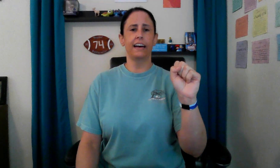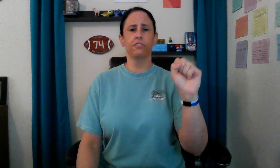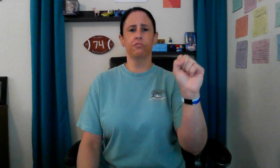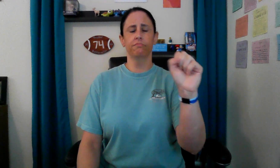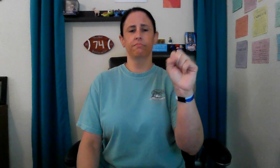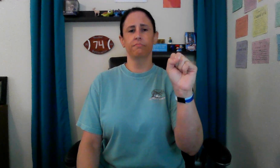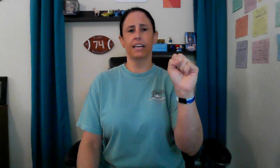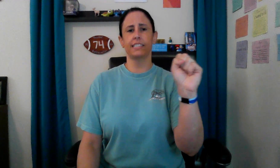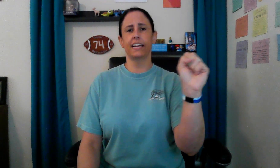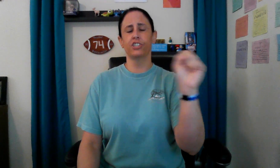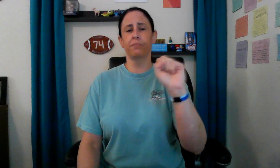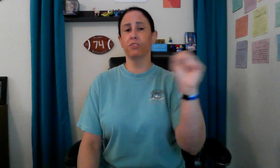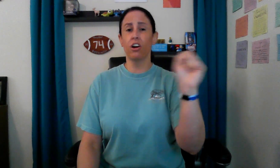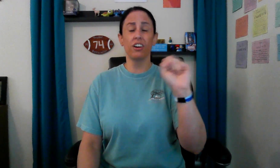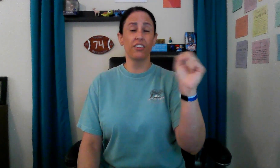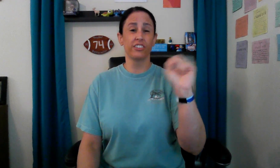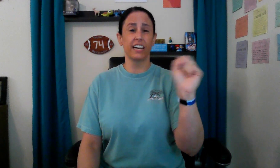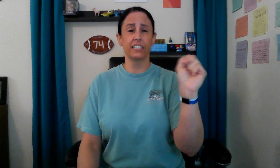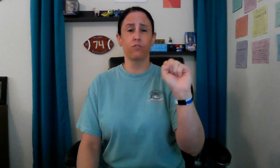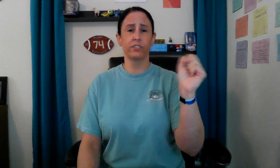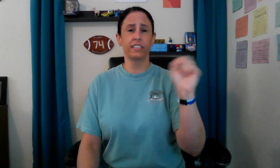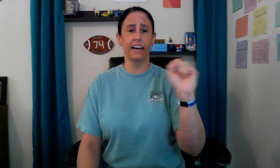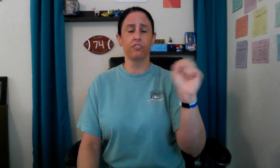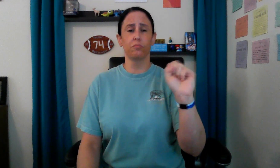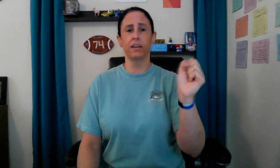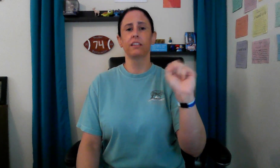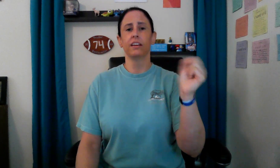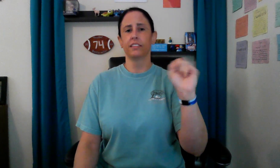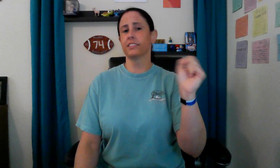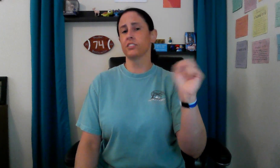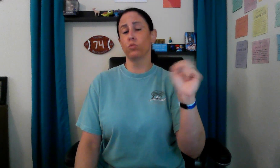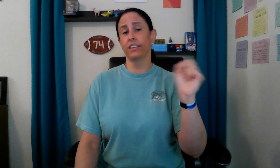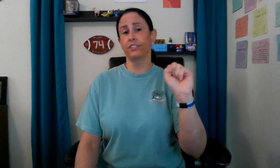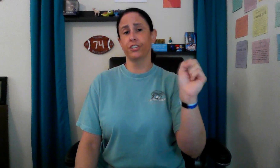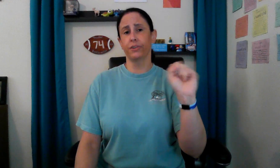Seattle, S handshake. There are other signs for Seattle, but this is the one that they're doing.